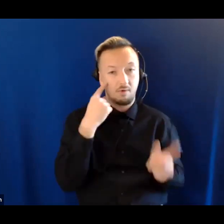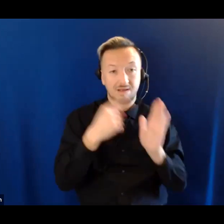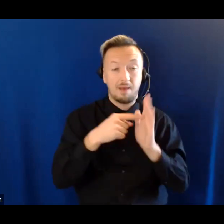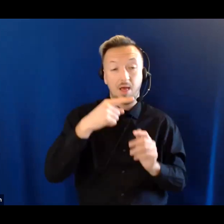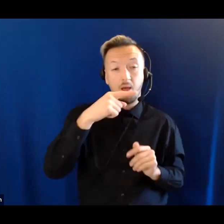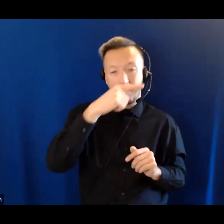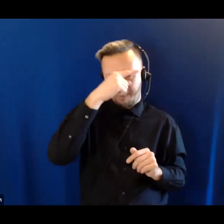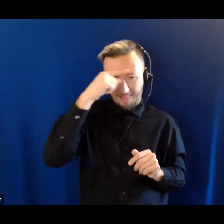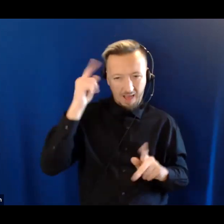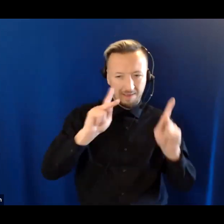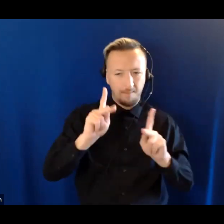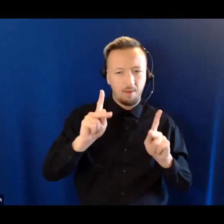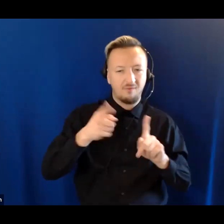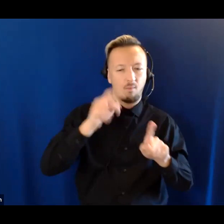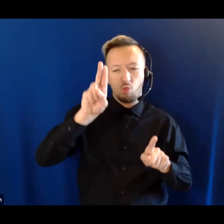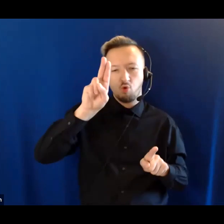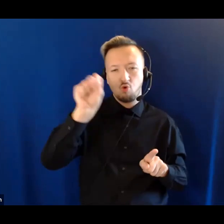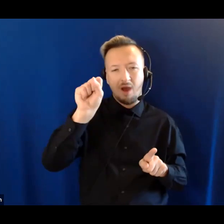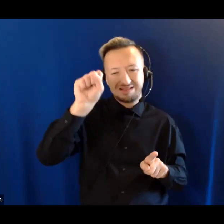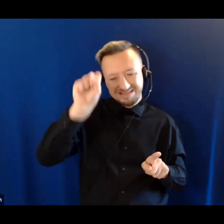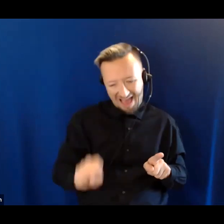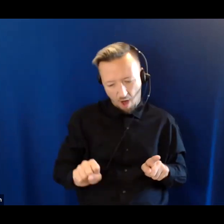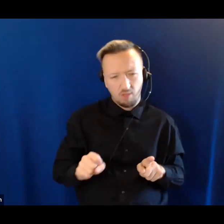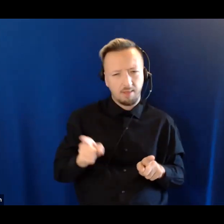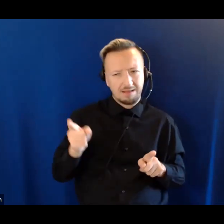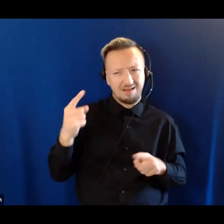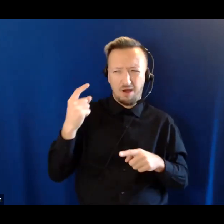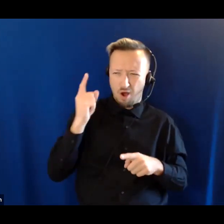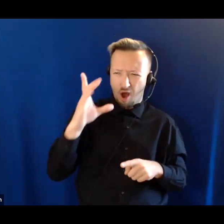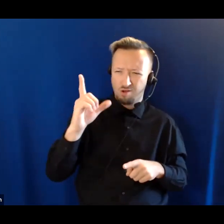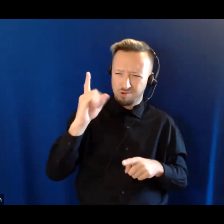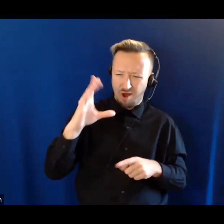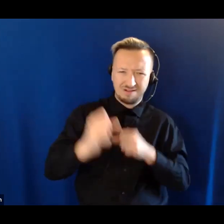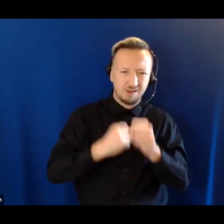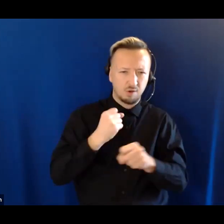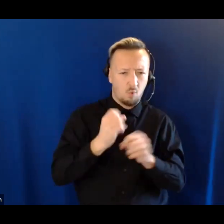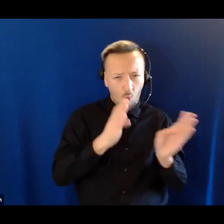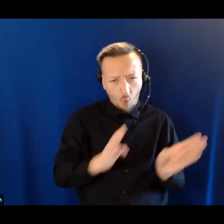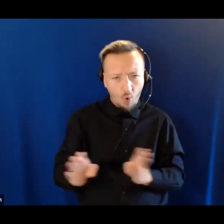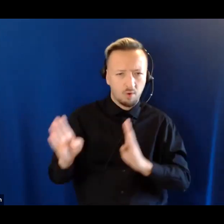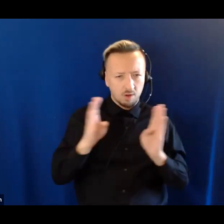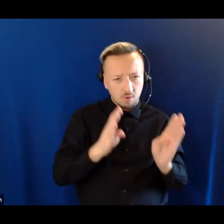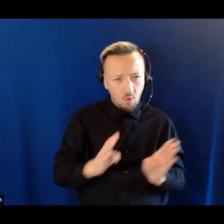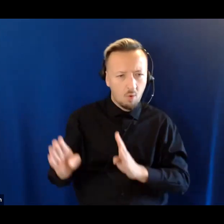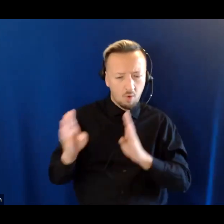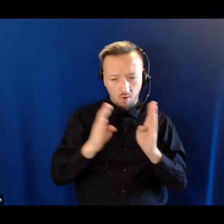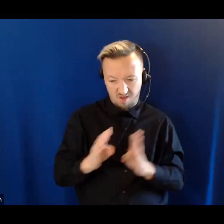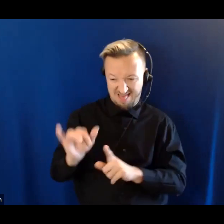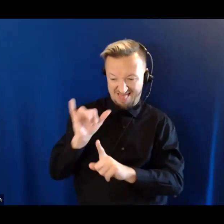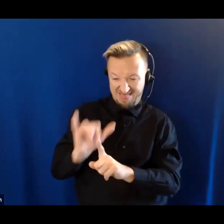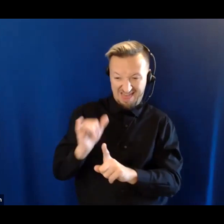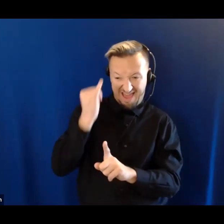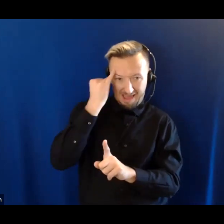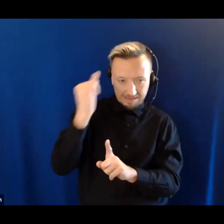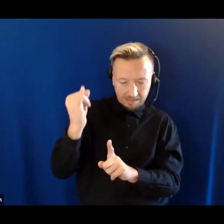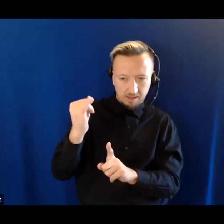South organizing for hundreds of years and then transporting those same frameworks and ideologies